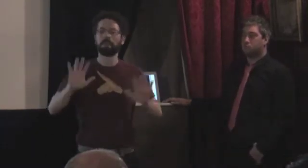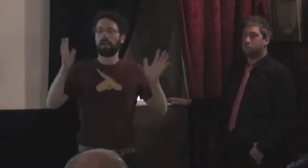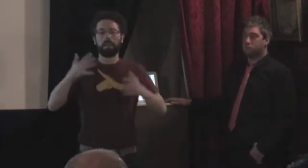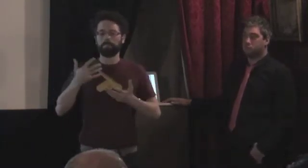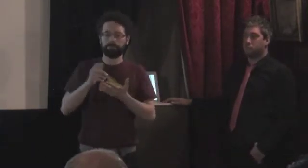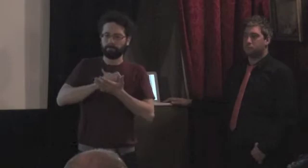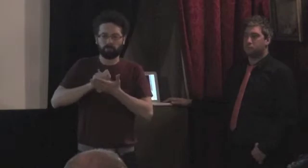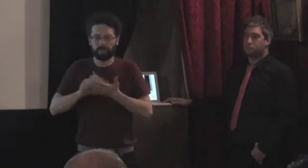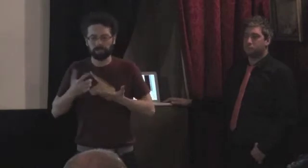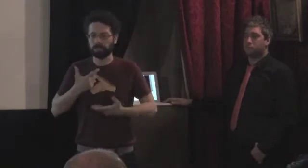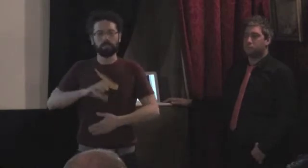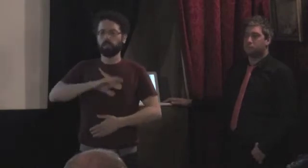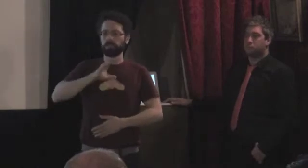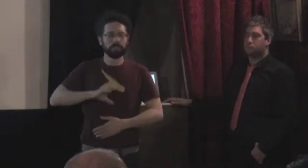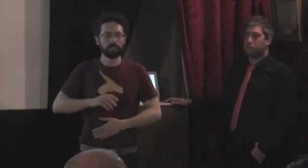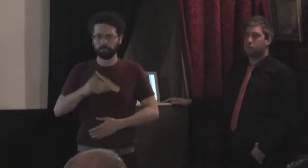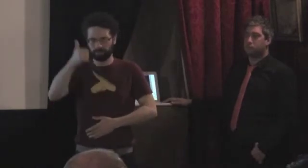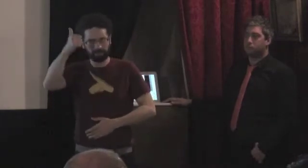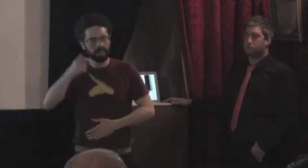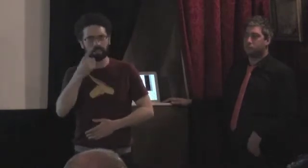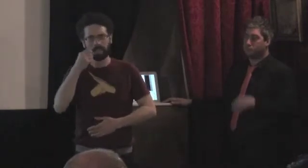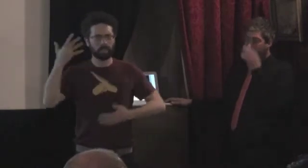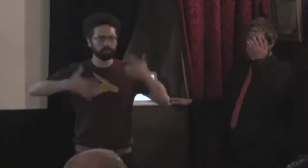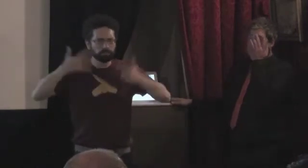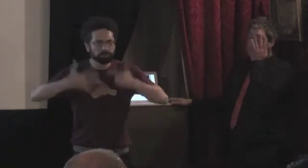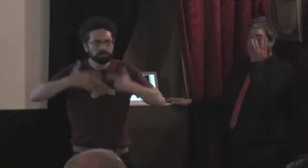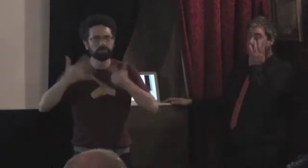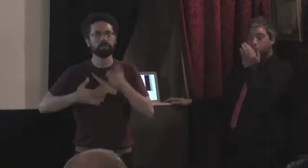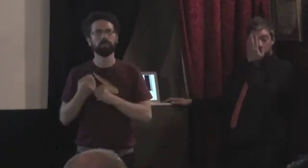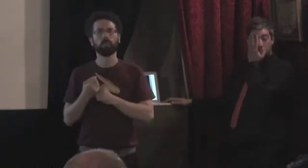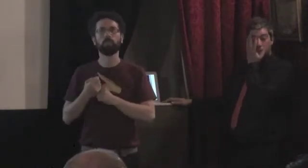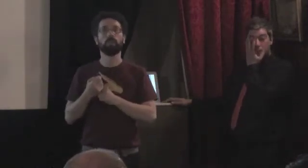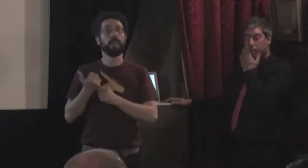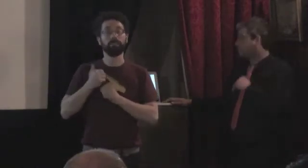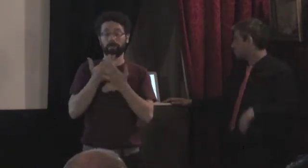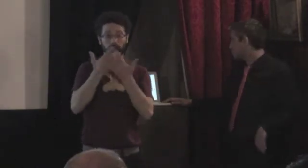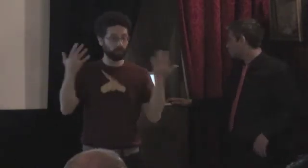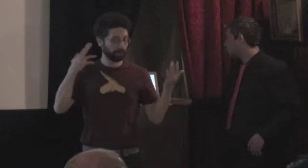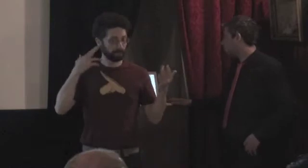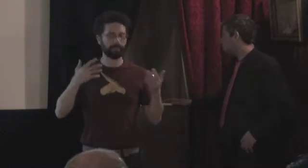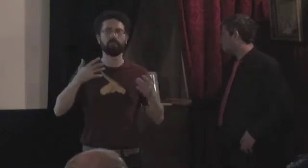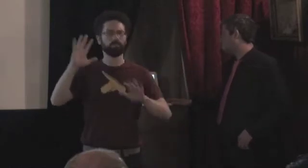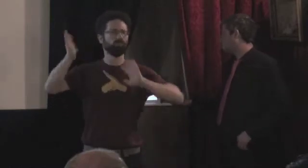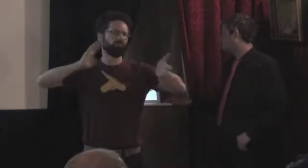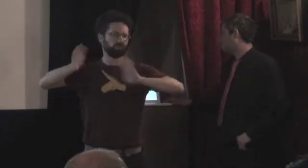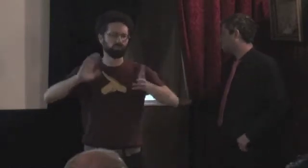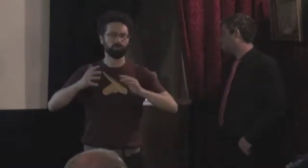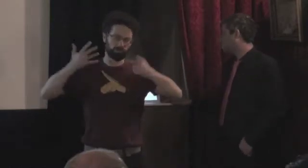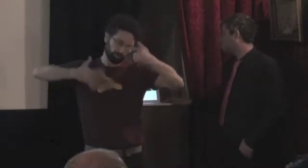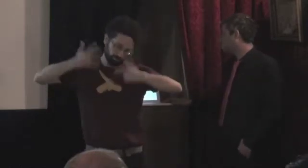as second language users, lots of deaf people aren't confident writing in English, which was fine because we set up the ability for them to sign